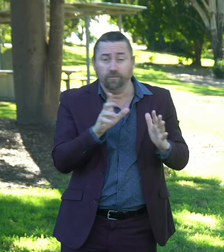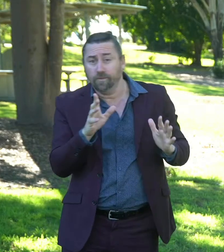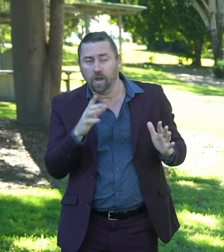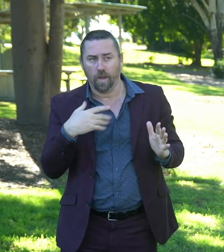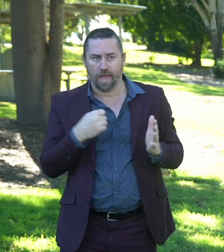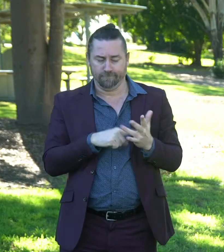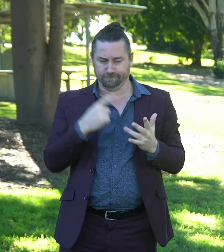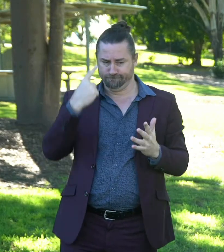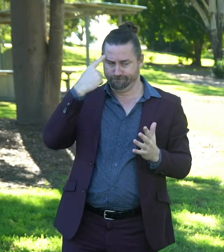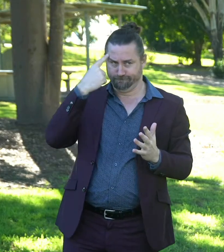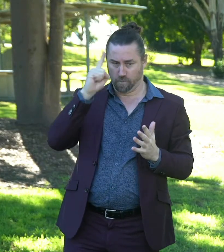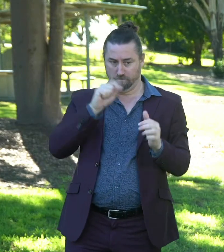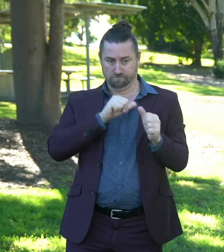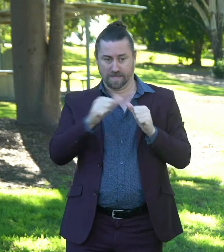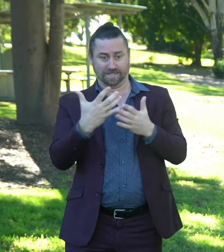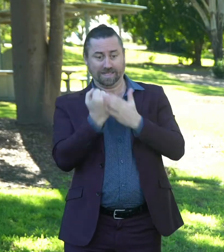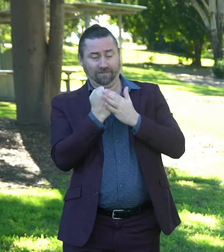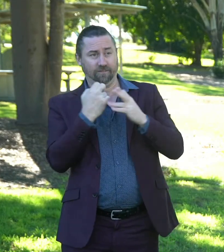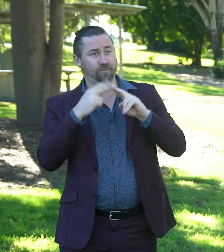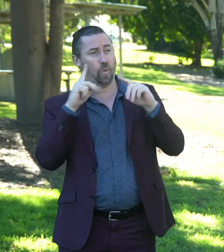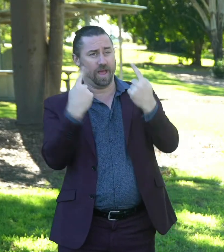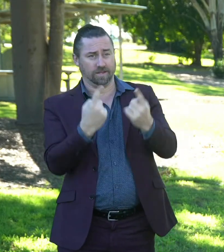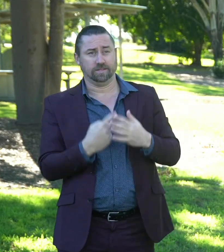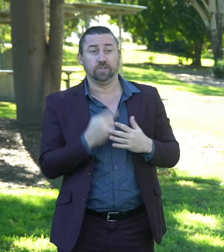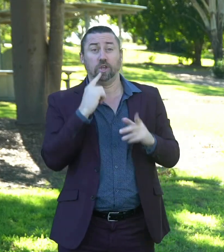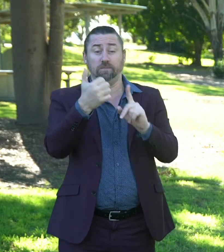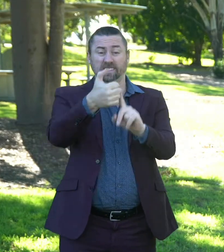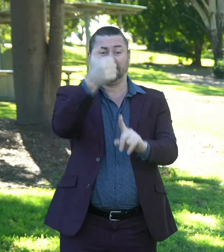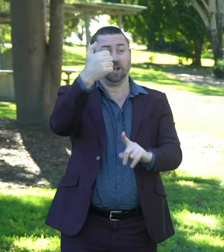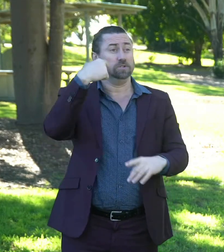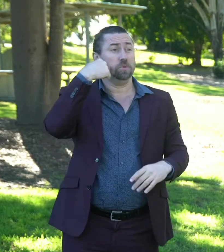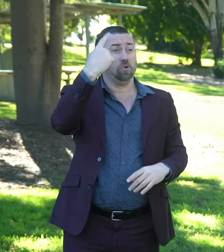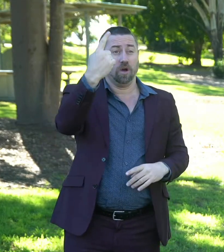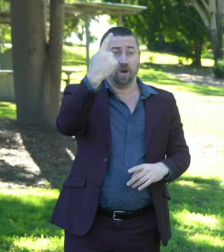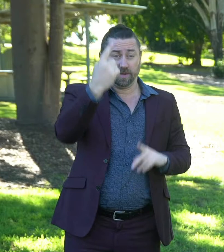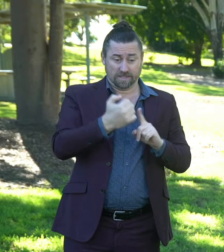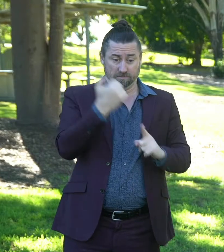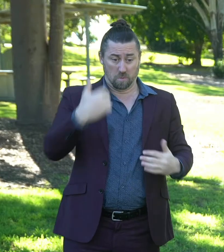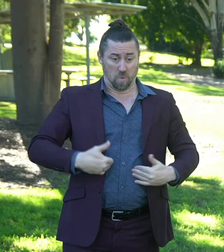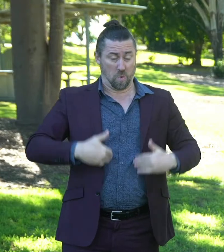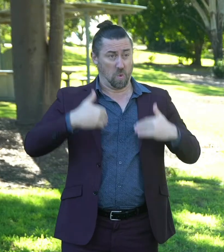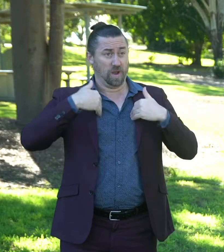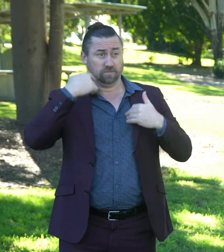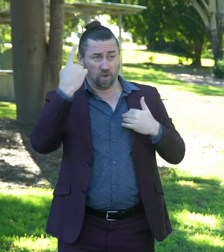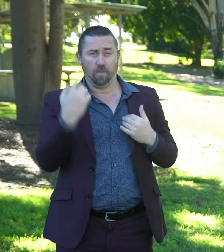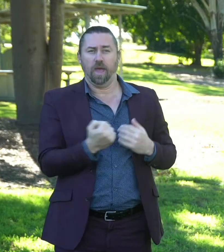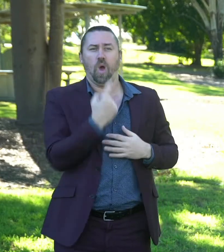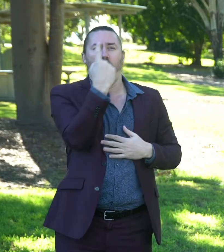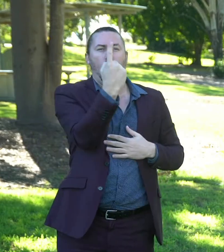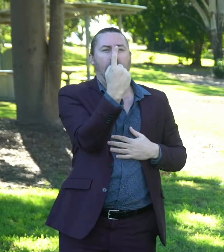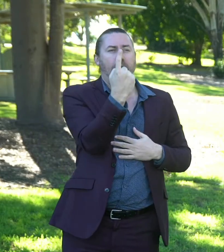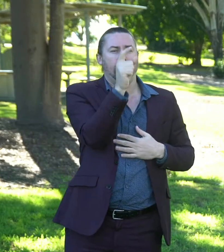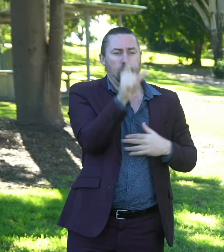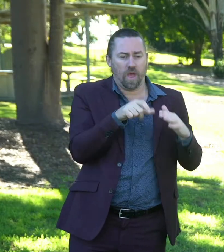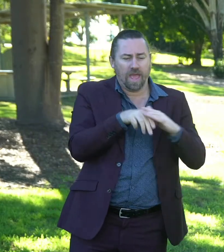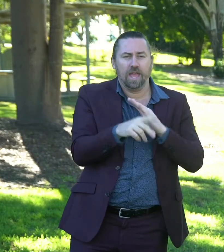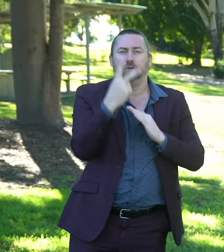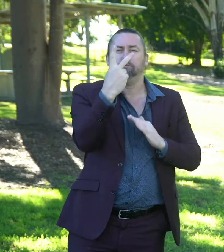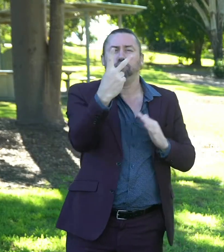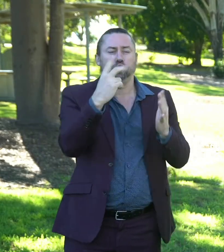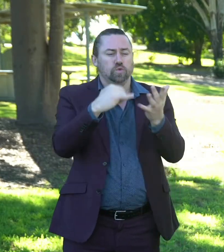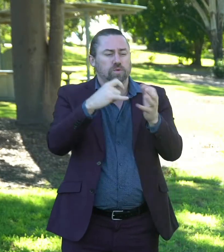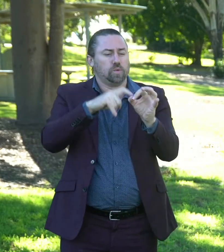keep people safe. So as of 6 a.m. tomorrow, we're going back to the 1 per 2 square metre